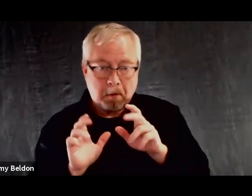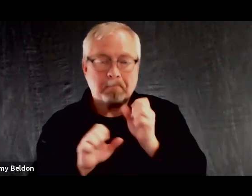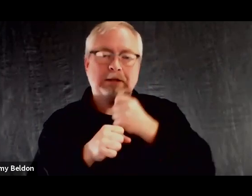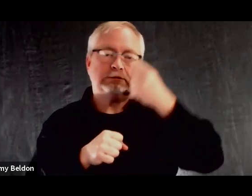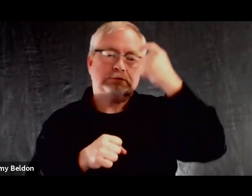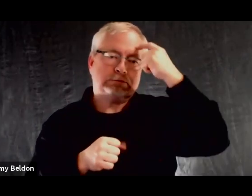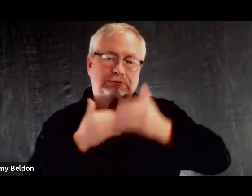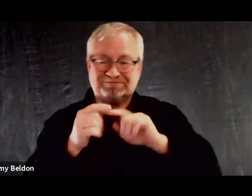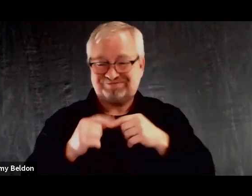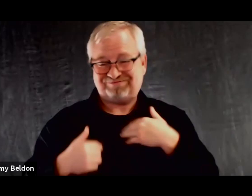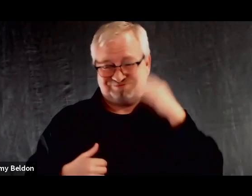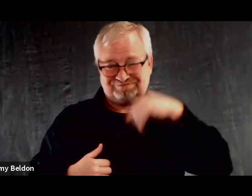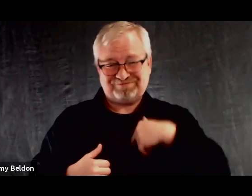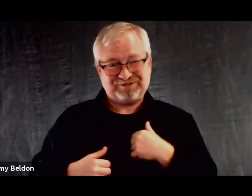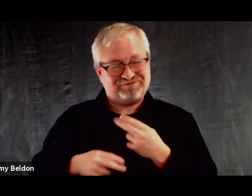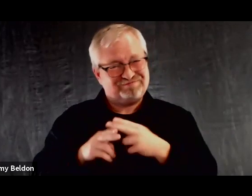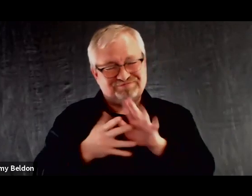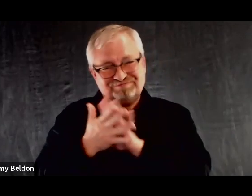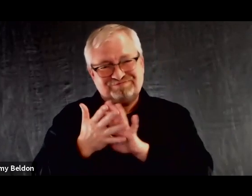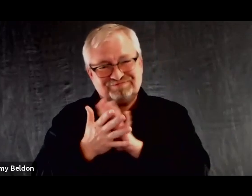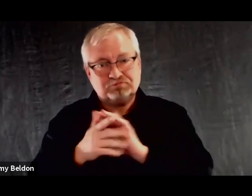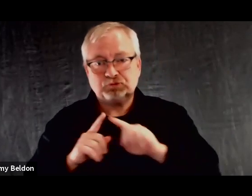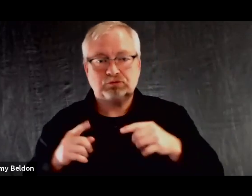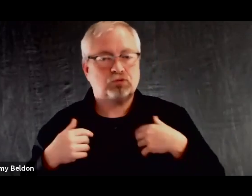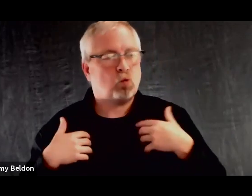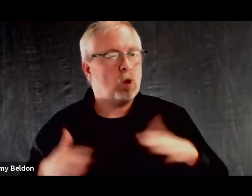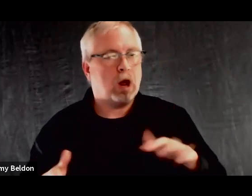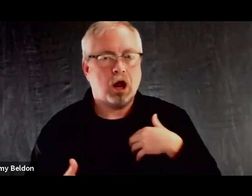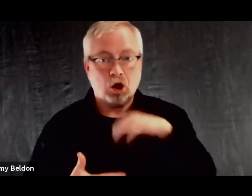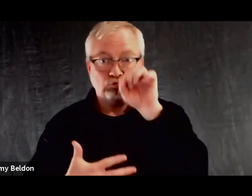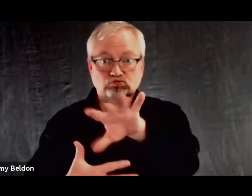be considered. And it is, it is